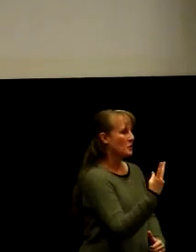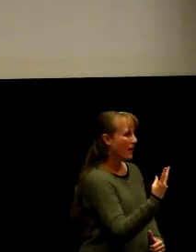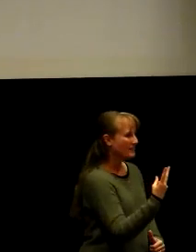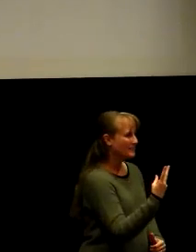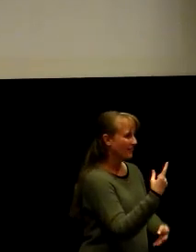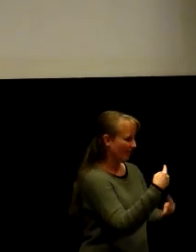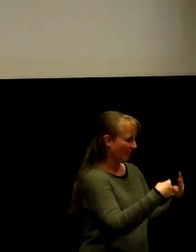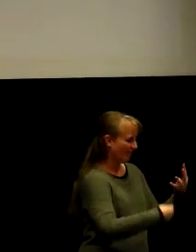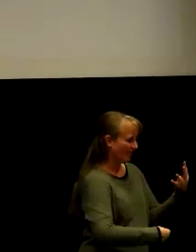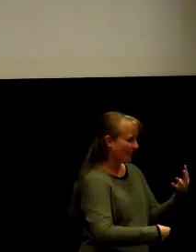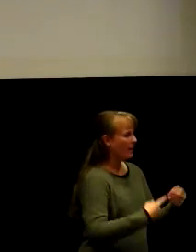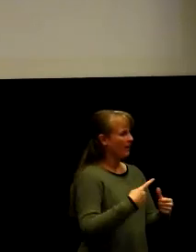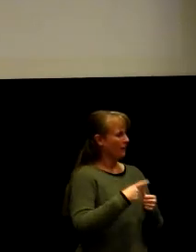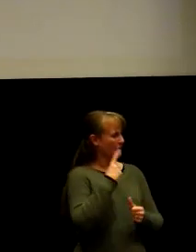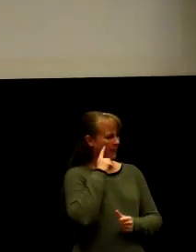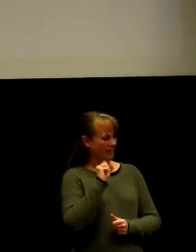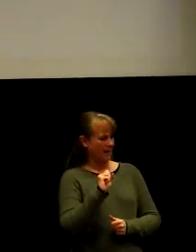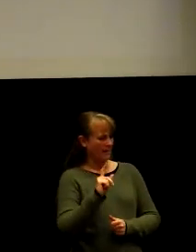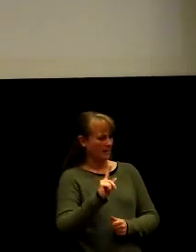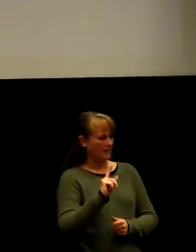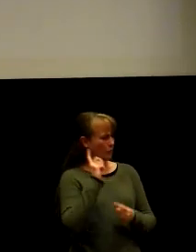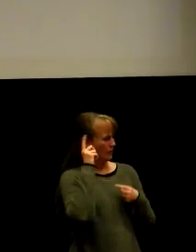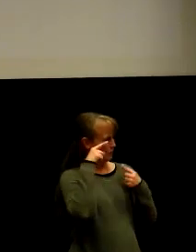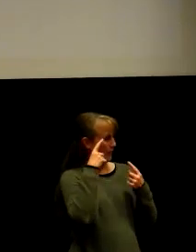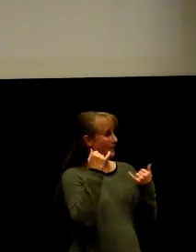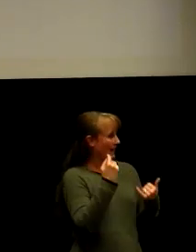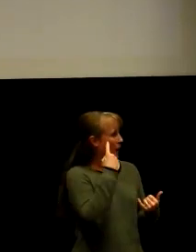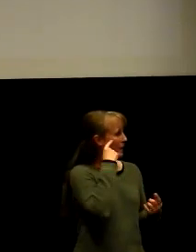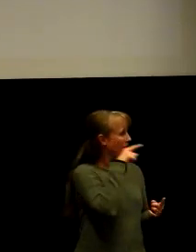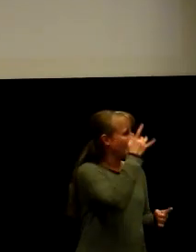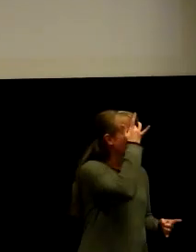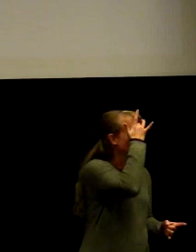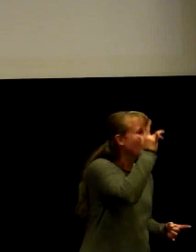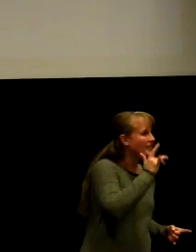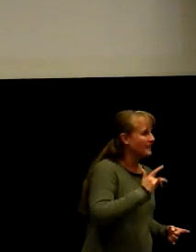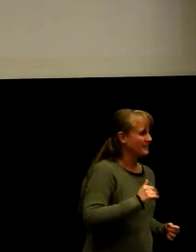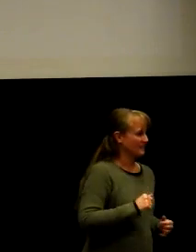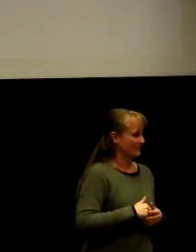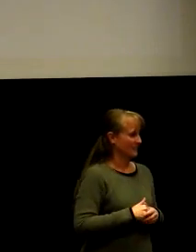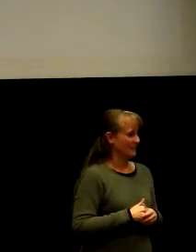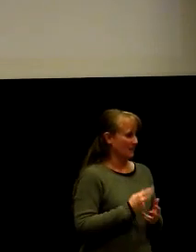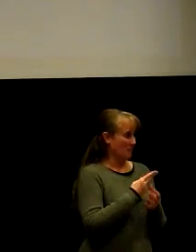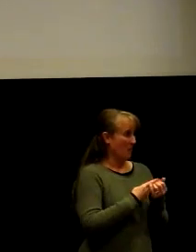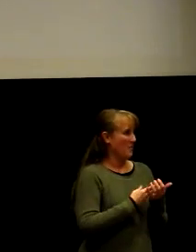At first, I thought Kubrick had flipped his lid. Now I believe he's a genius."